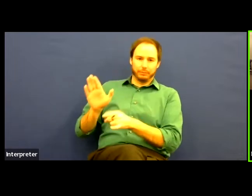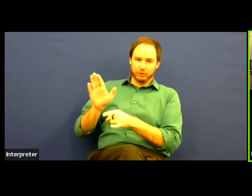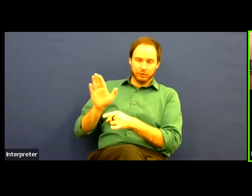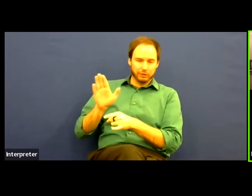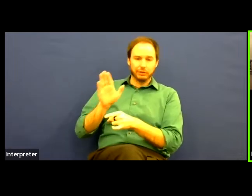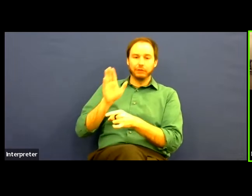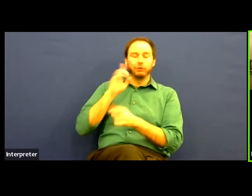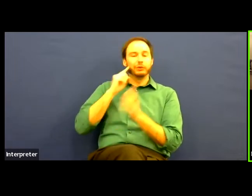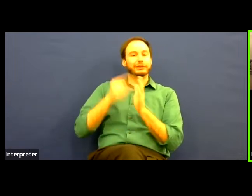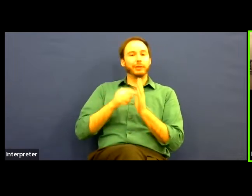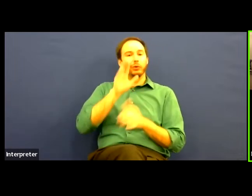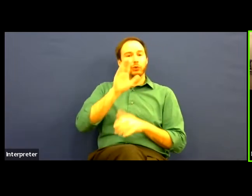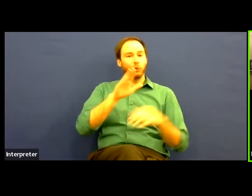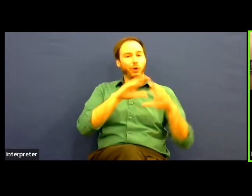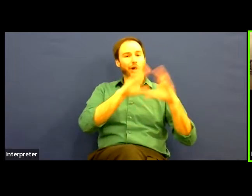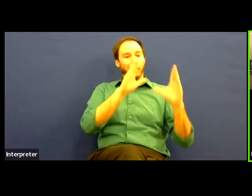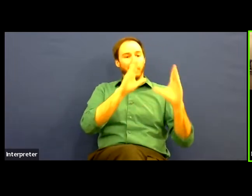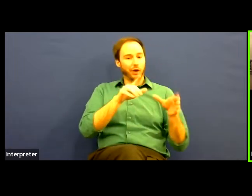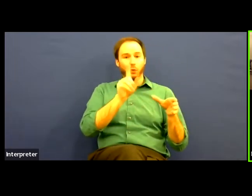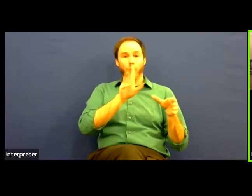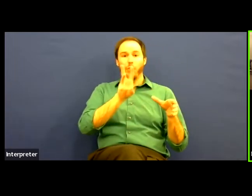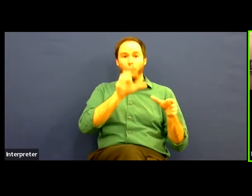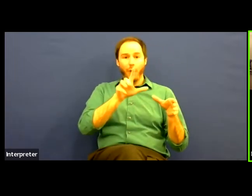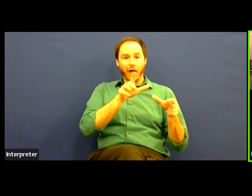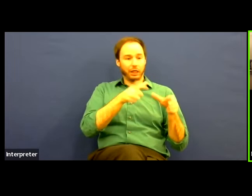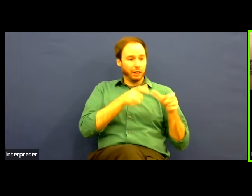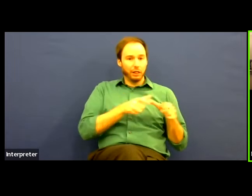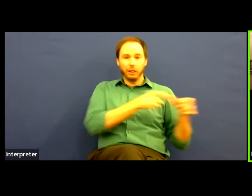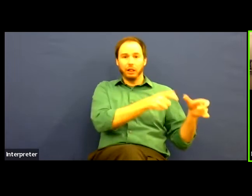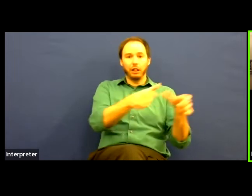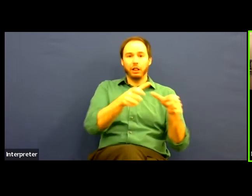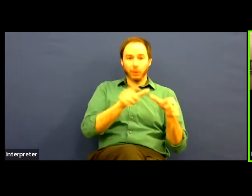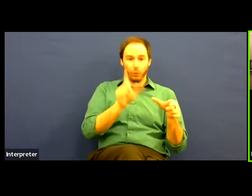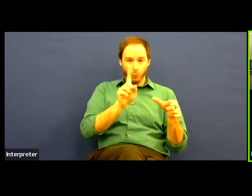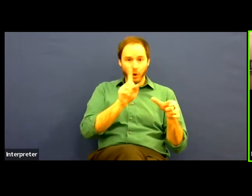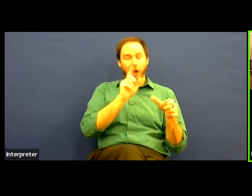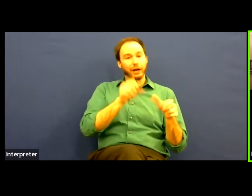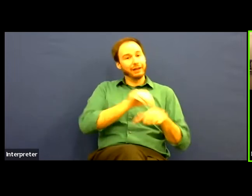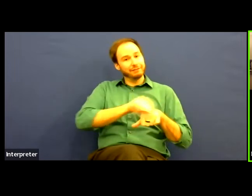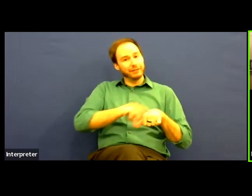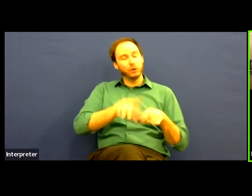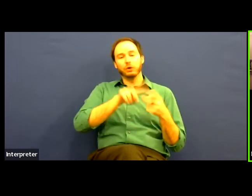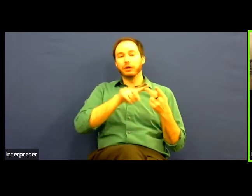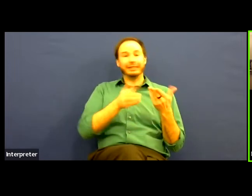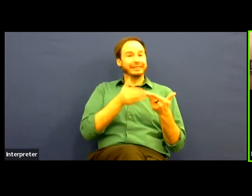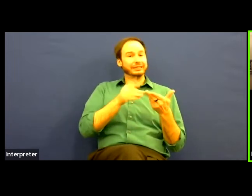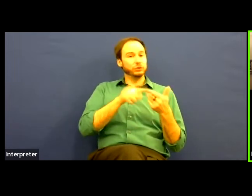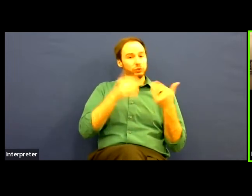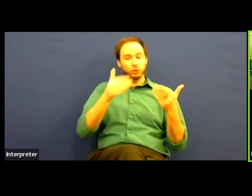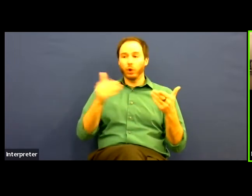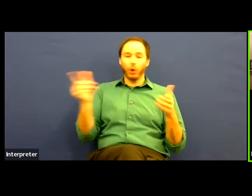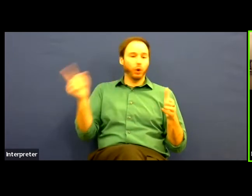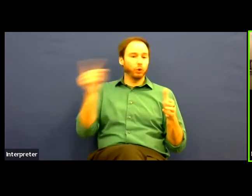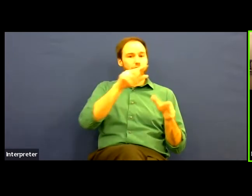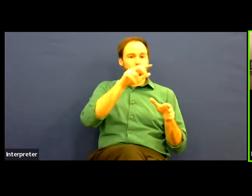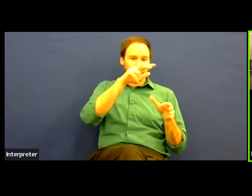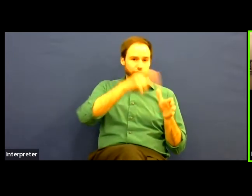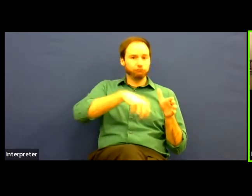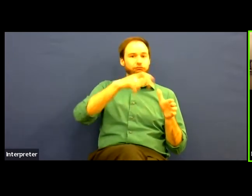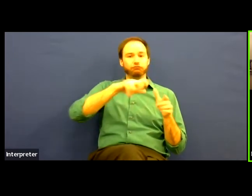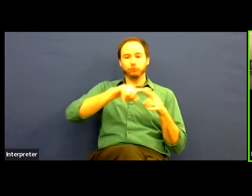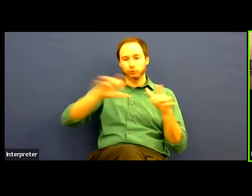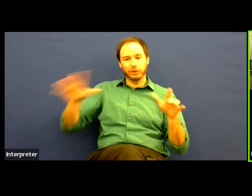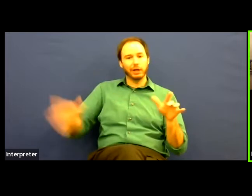Where's your well currently located? Is there a convenient place to come in with the water